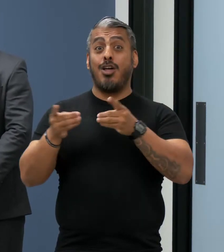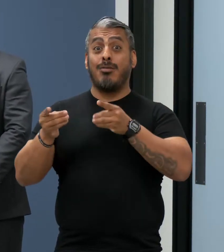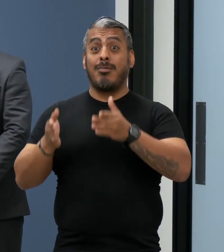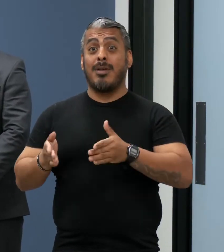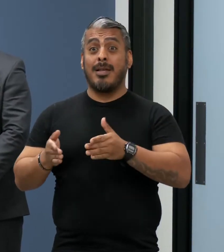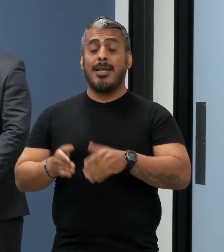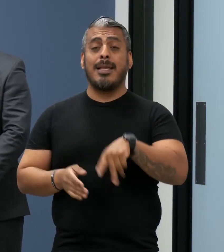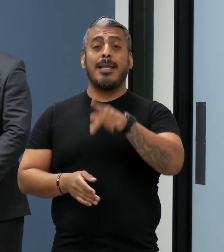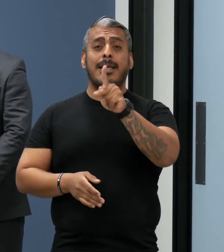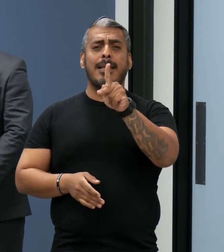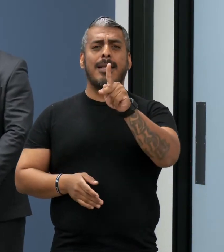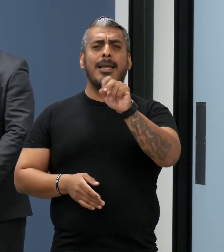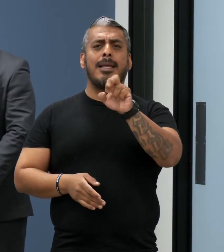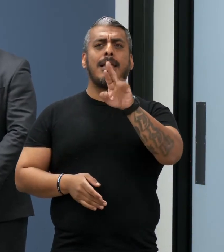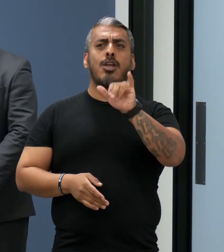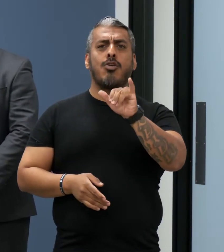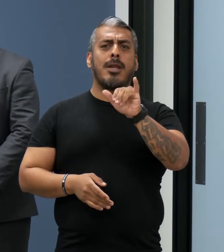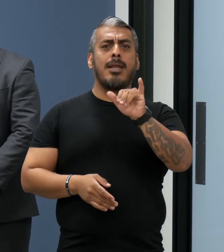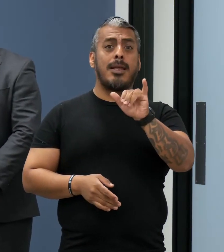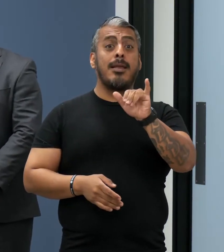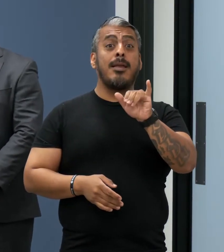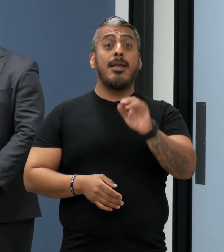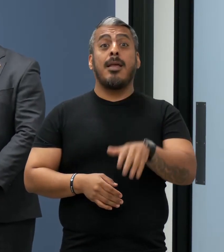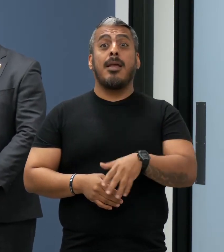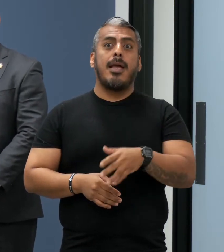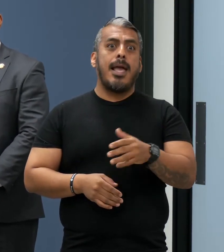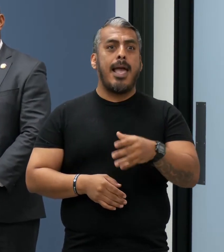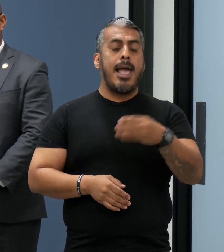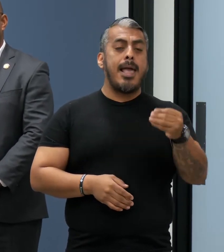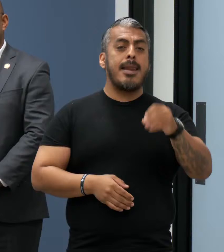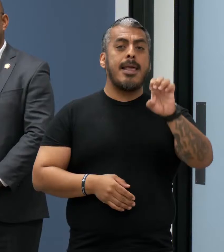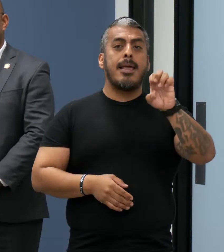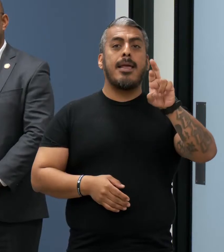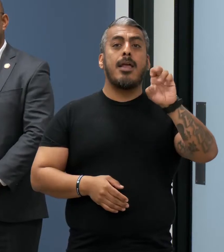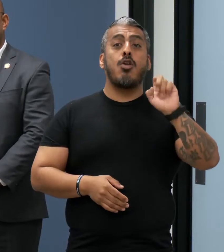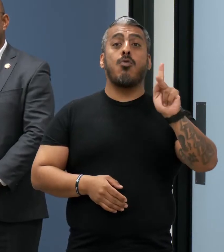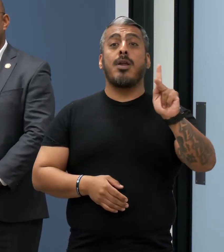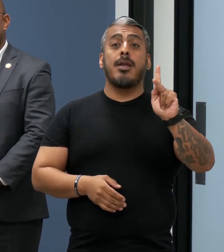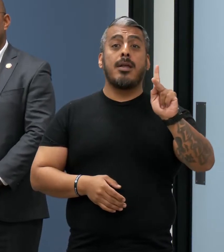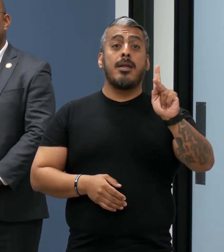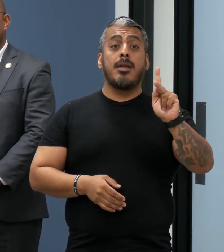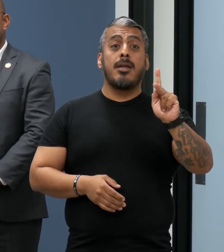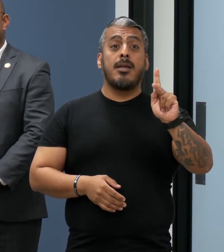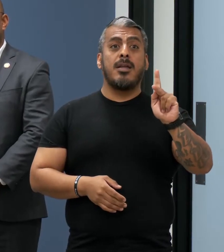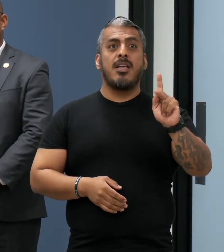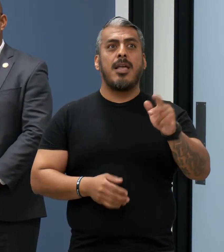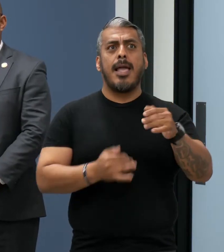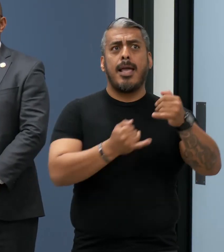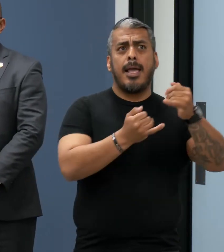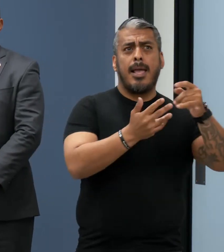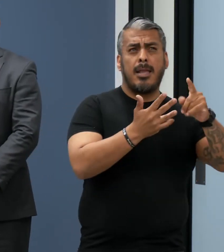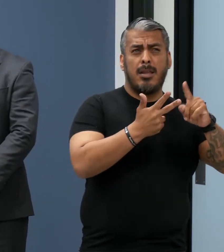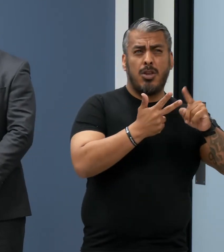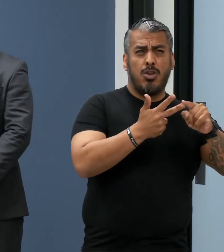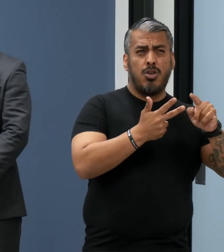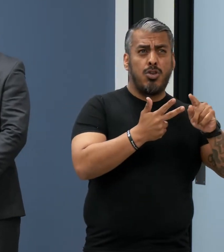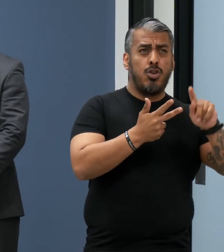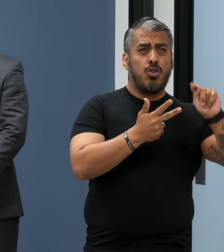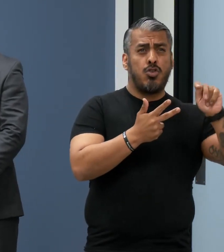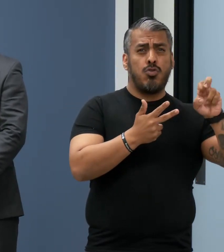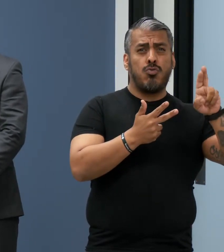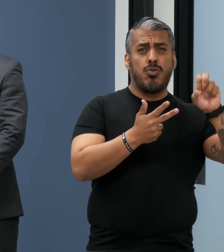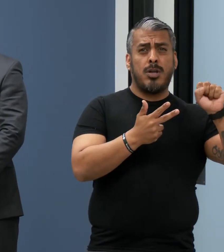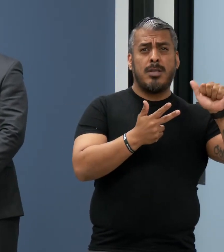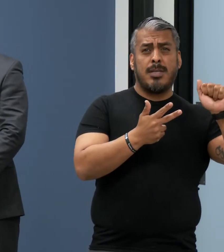Kelly Colopy, Public Works Director Eric Lopez, and Deputy City Manager Teresa Chandler, and all